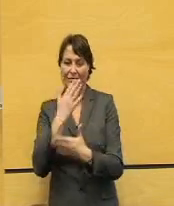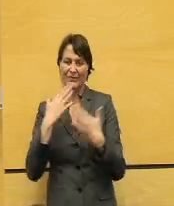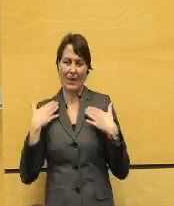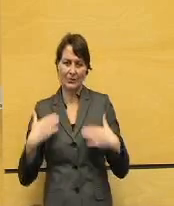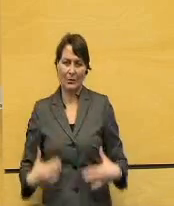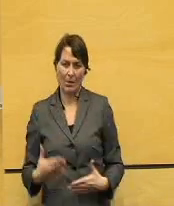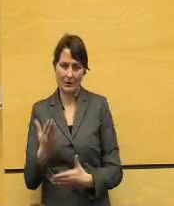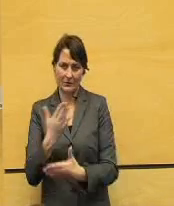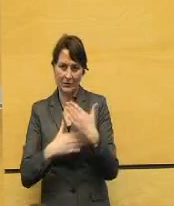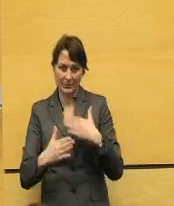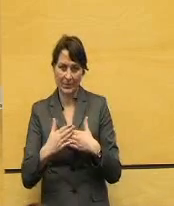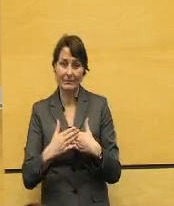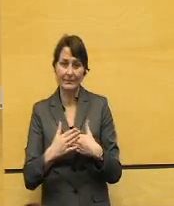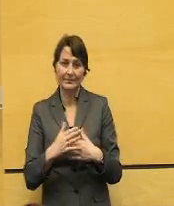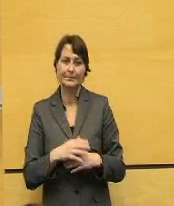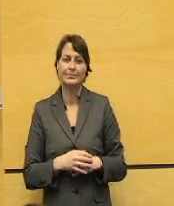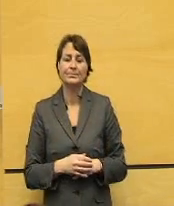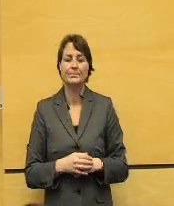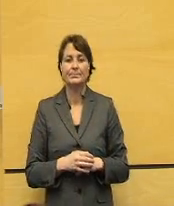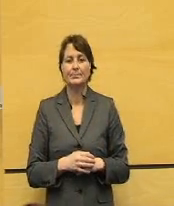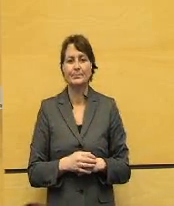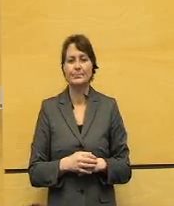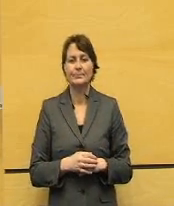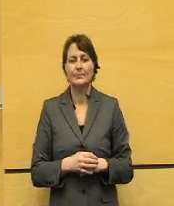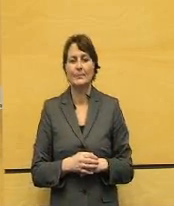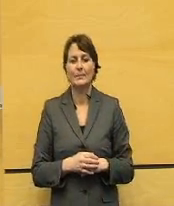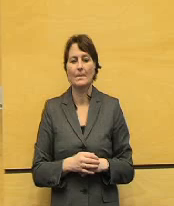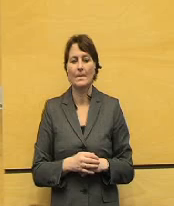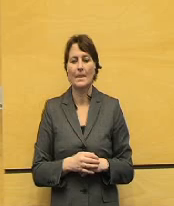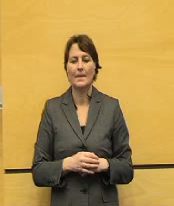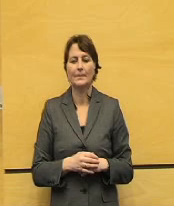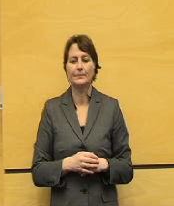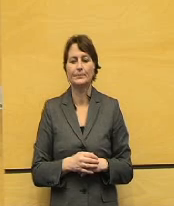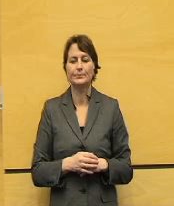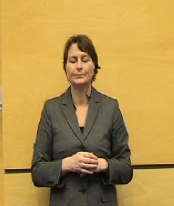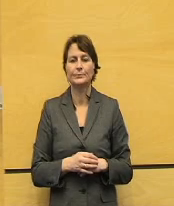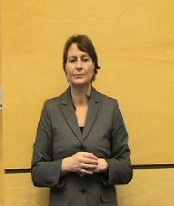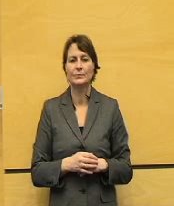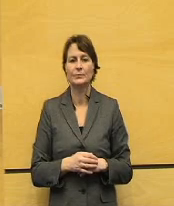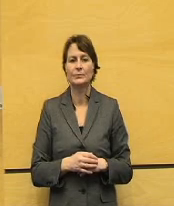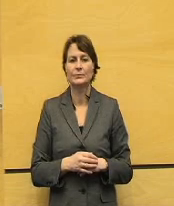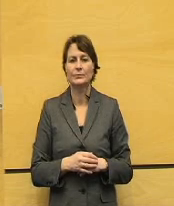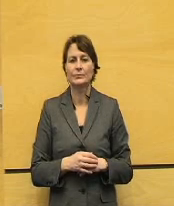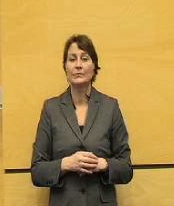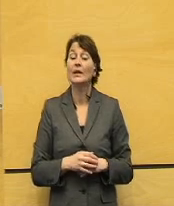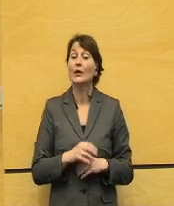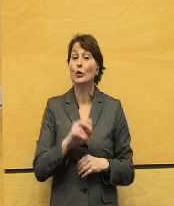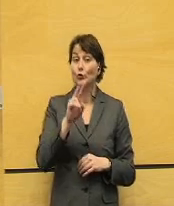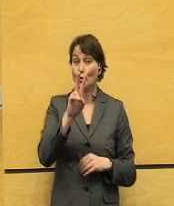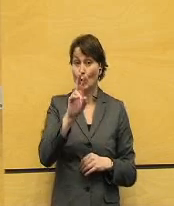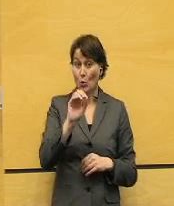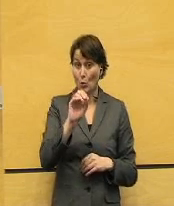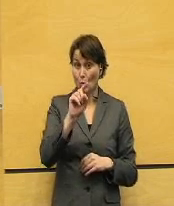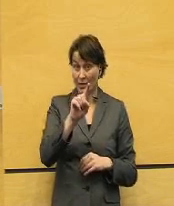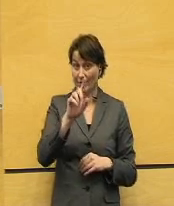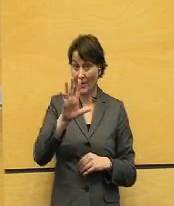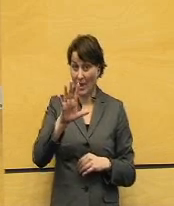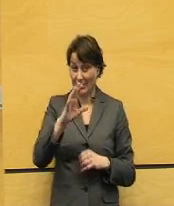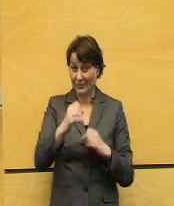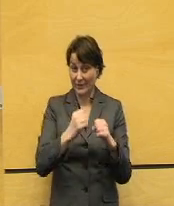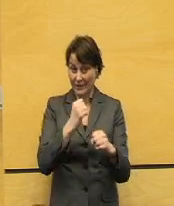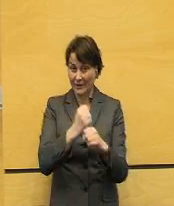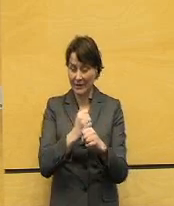with physical disability. In the fiscal year 2015, the Fund